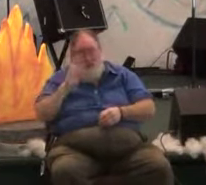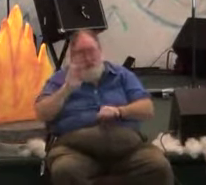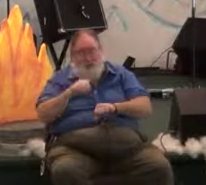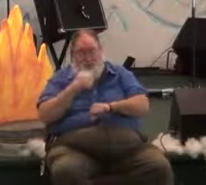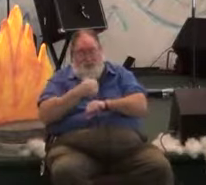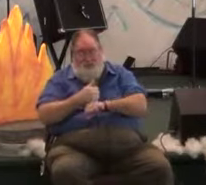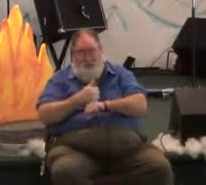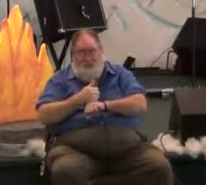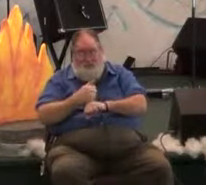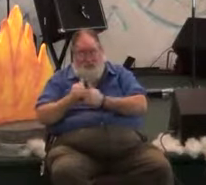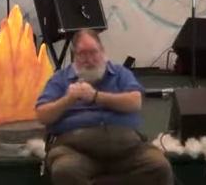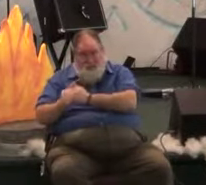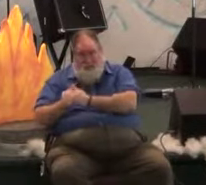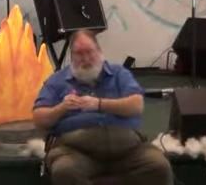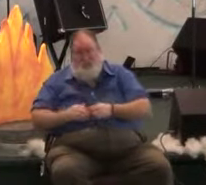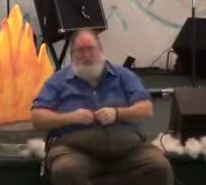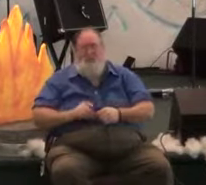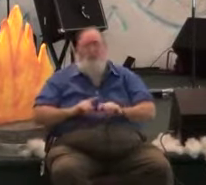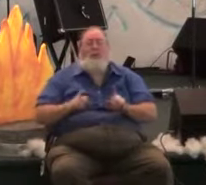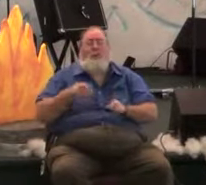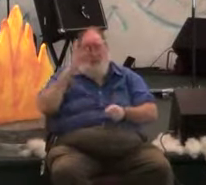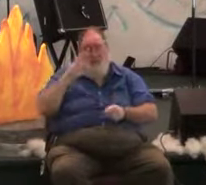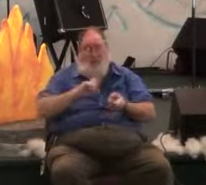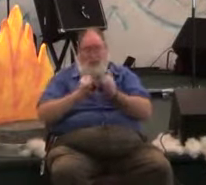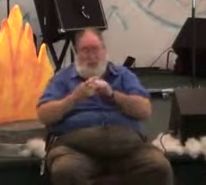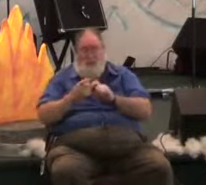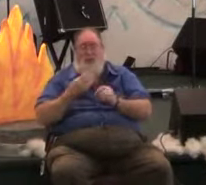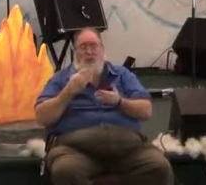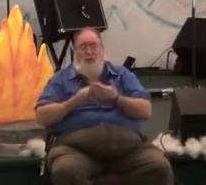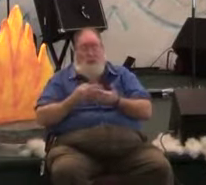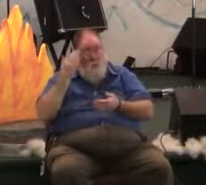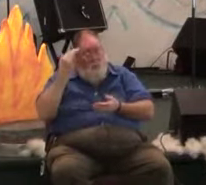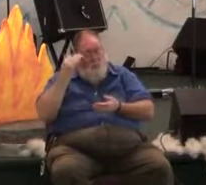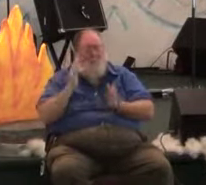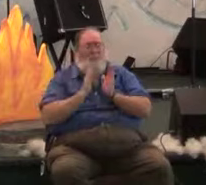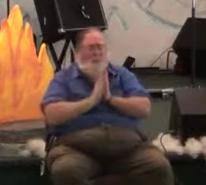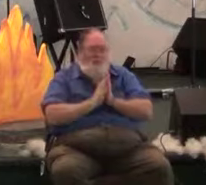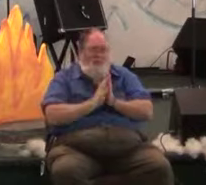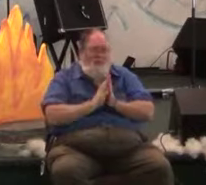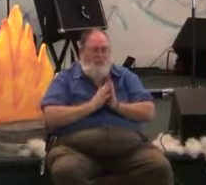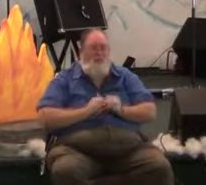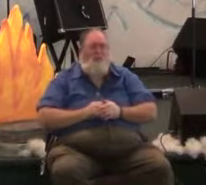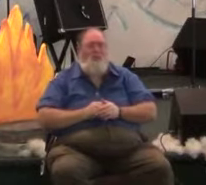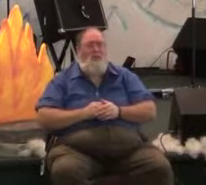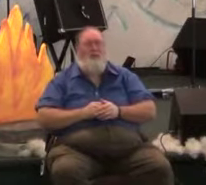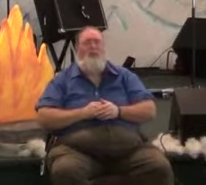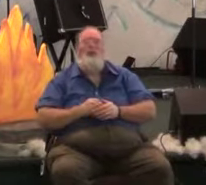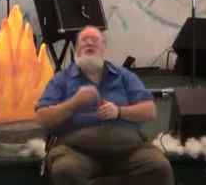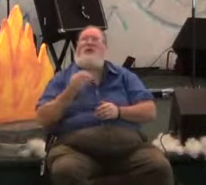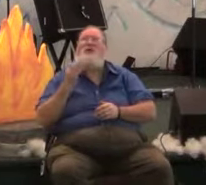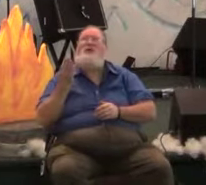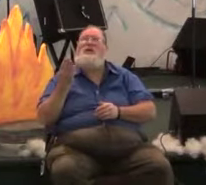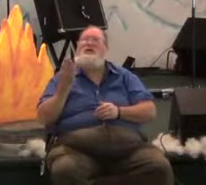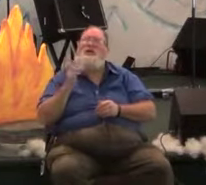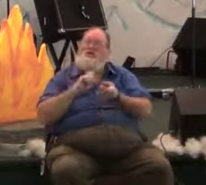But God turned them to good because of prayer. He caused it all to twist and turn